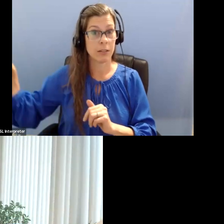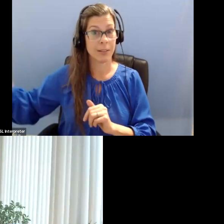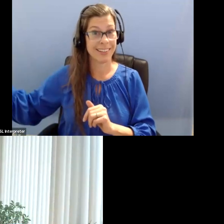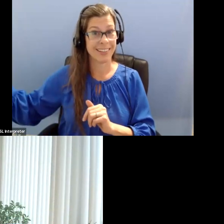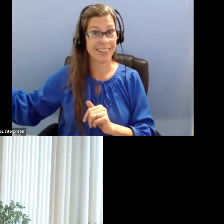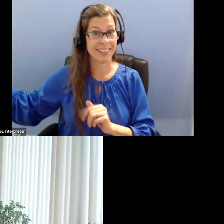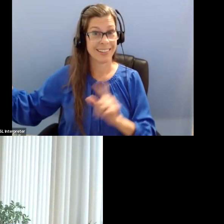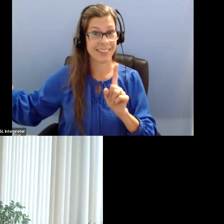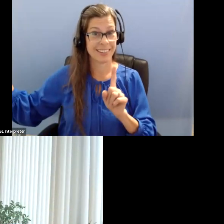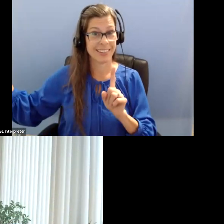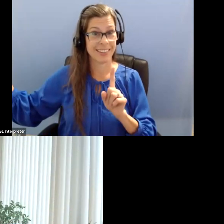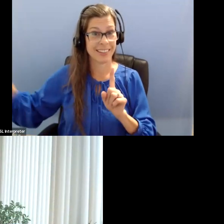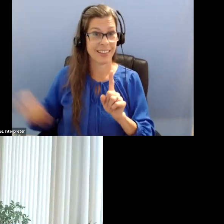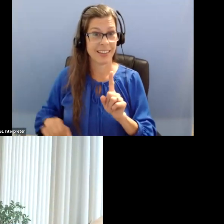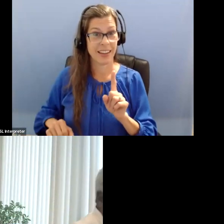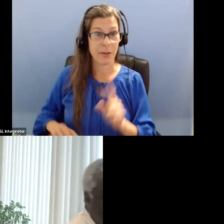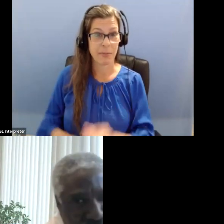momentarily.